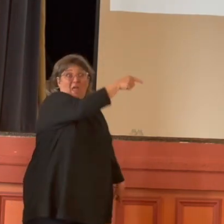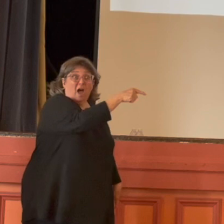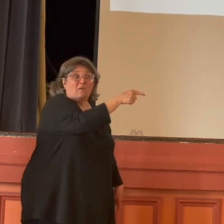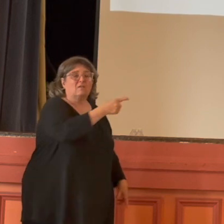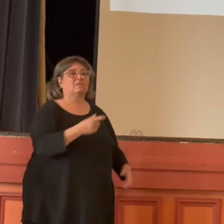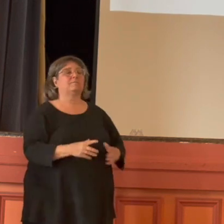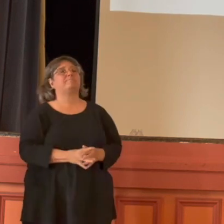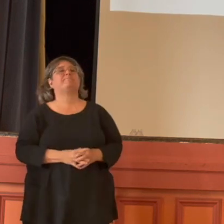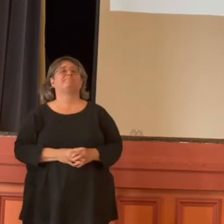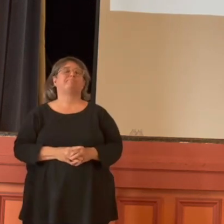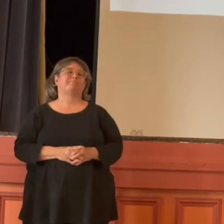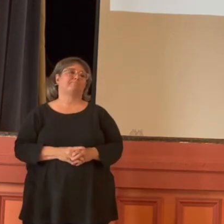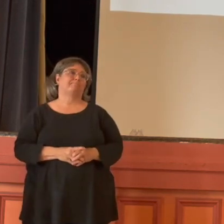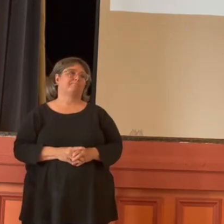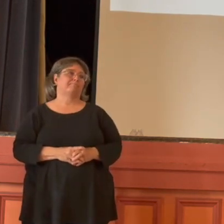And so